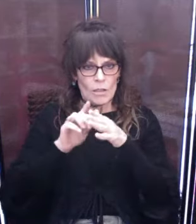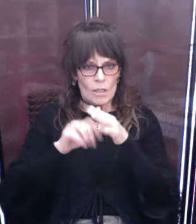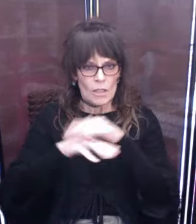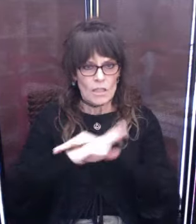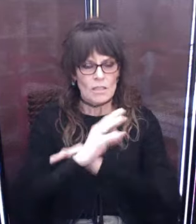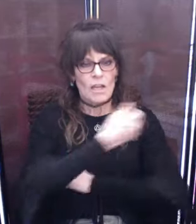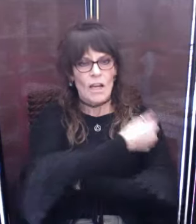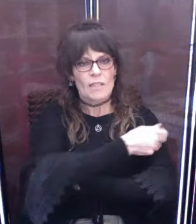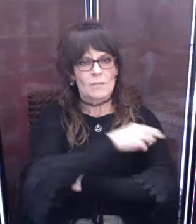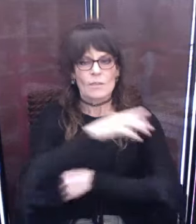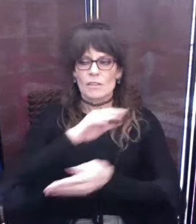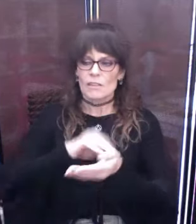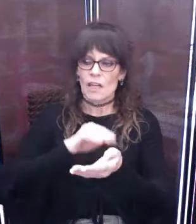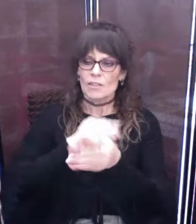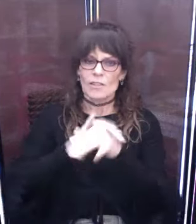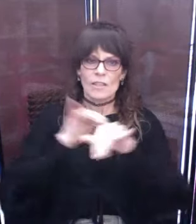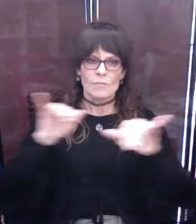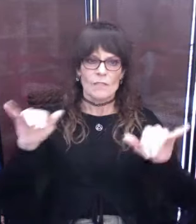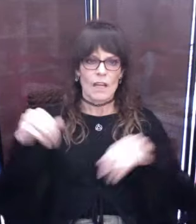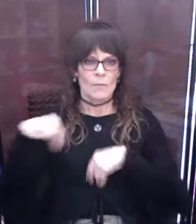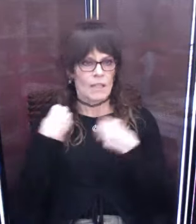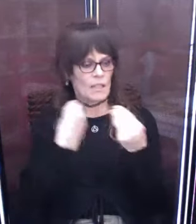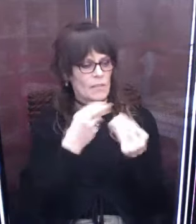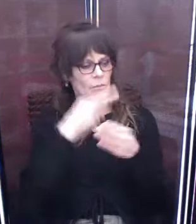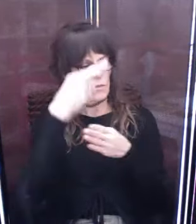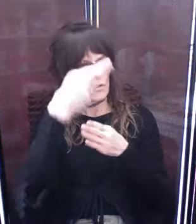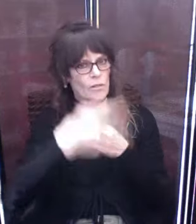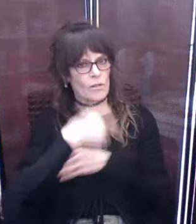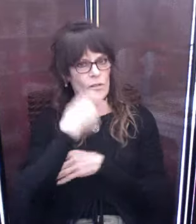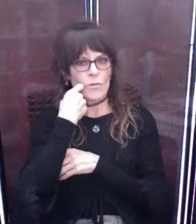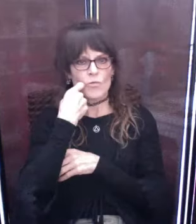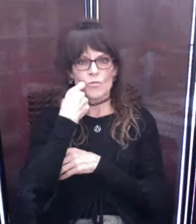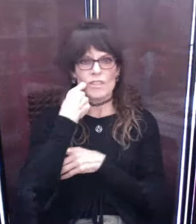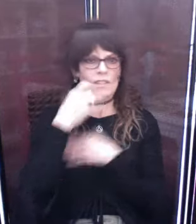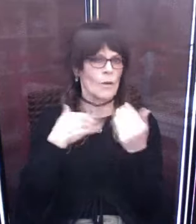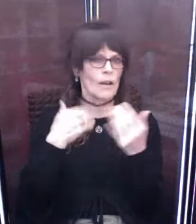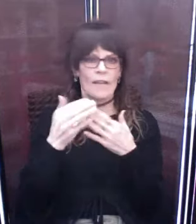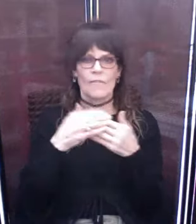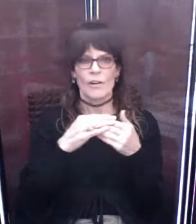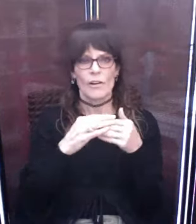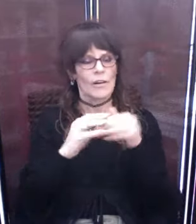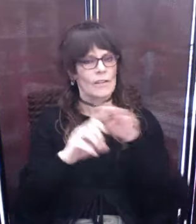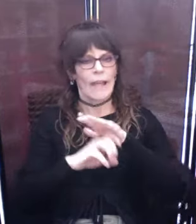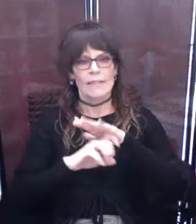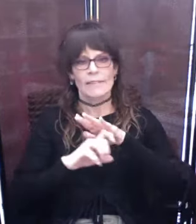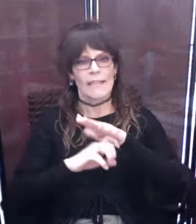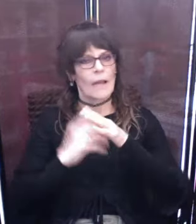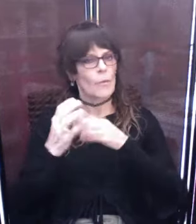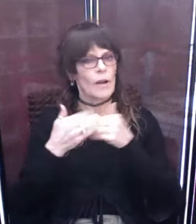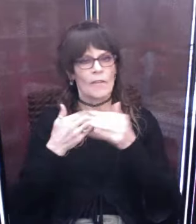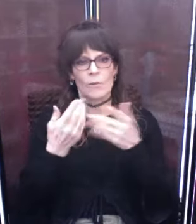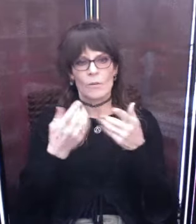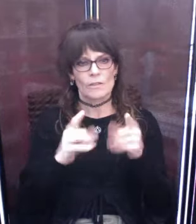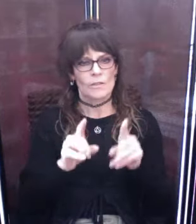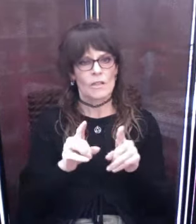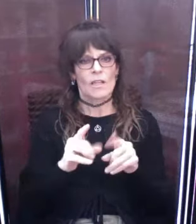in and gave him the results of the latest, whatever it was, CAT scan, MRI, whatever they had just done. The lung cancer had